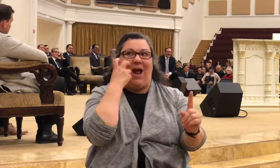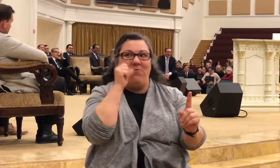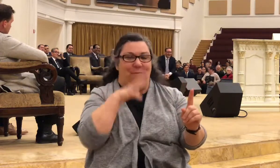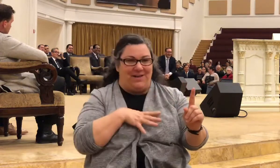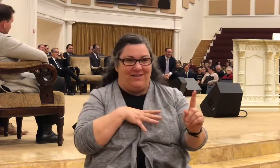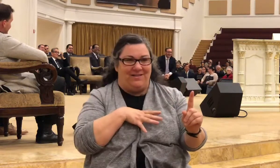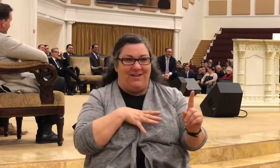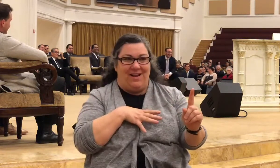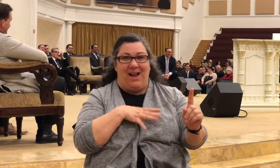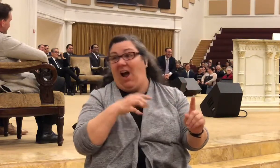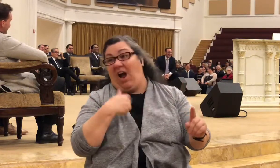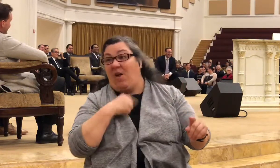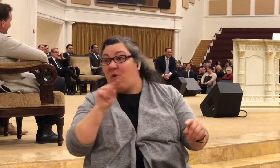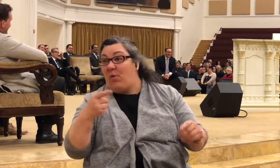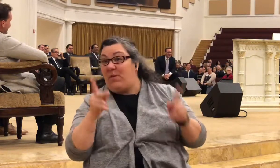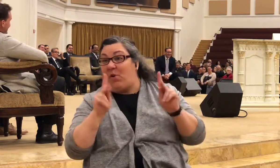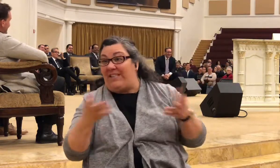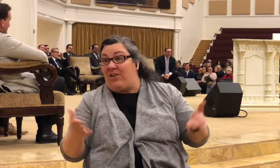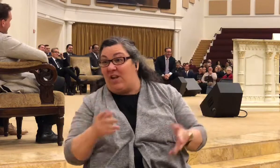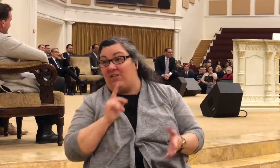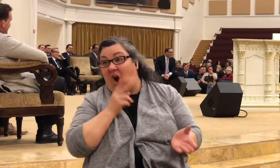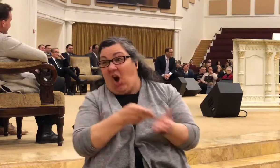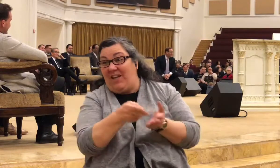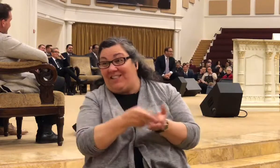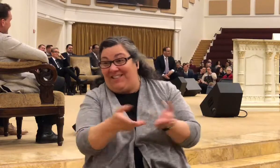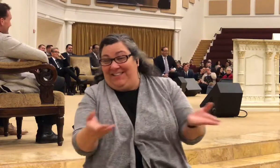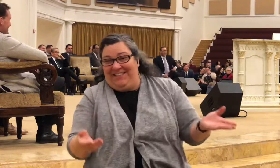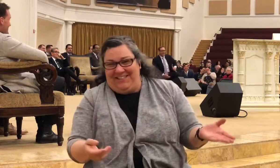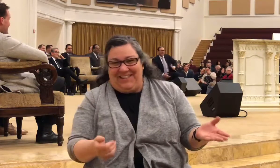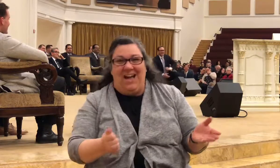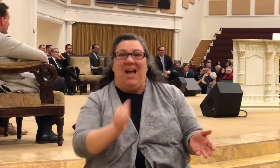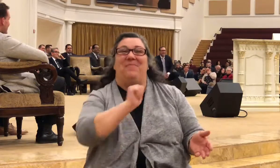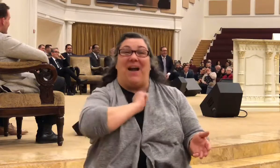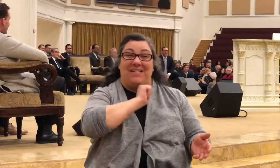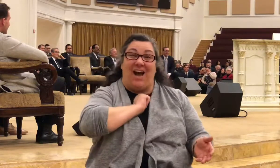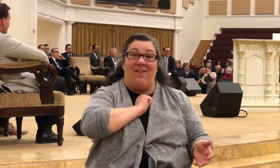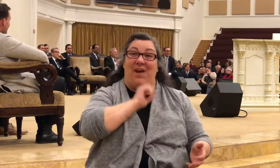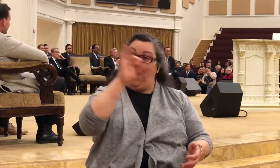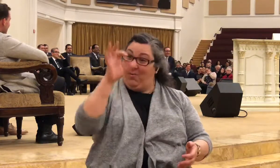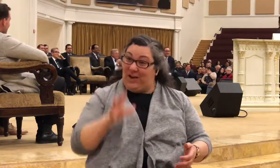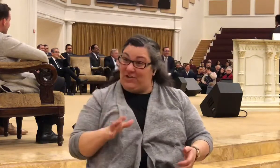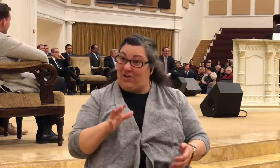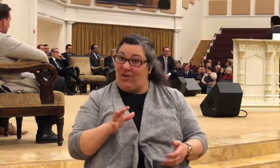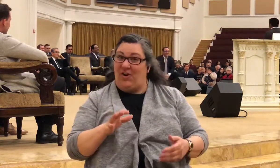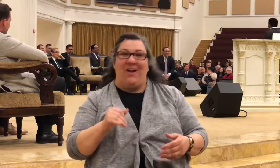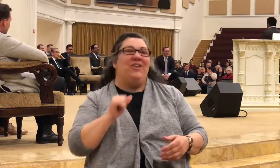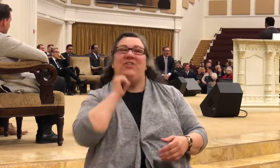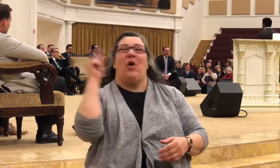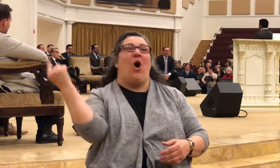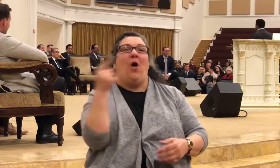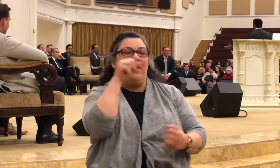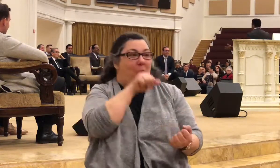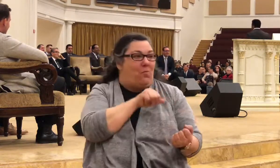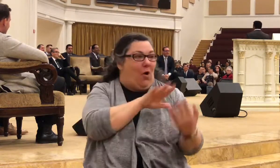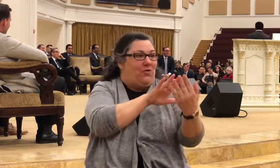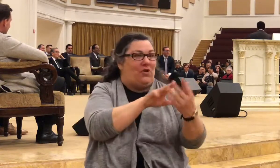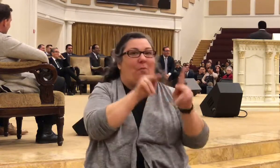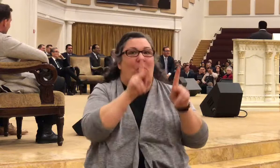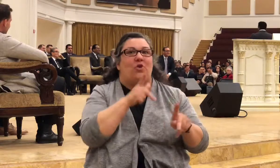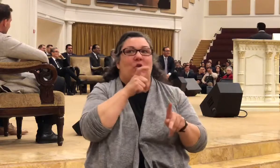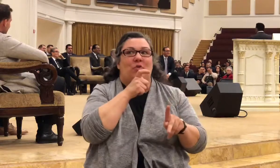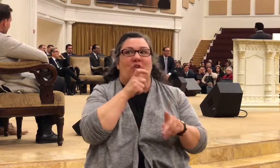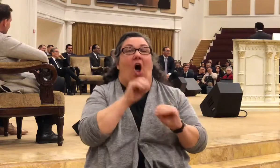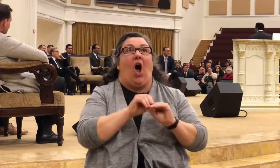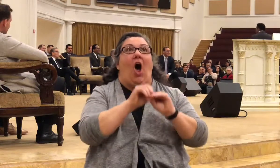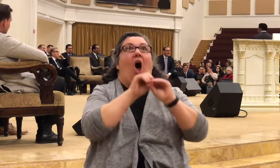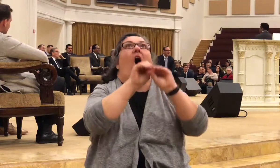I'm the only person that's real here, I guess, you know. As a preacher, you don't always go for the one in the wheelchair, am I right? Kind of start